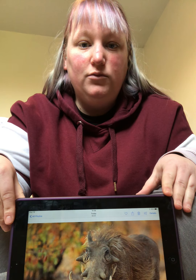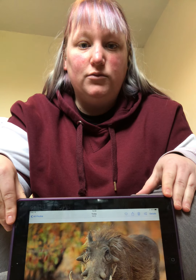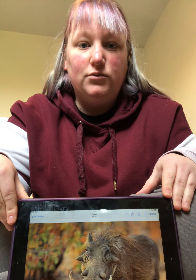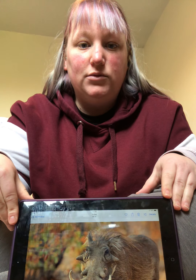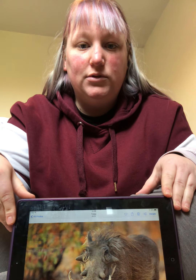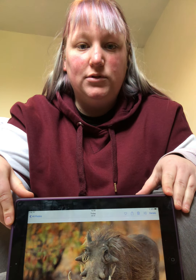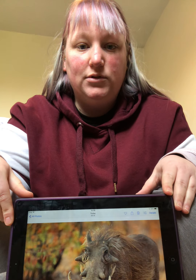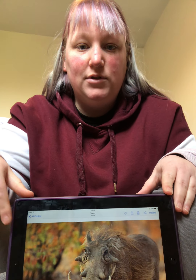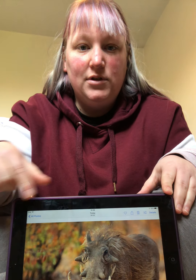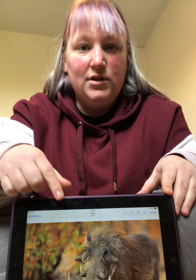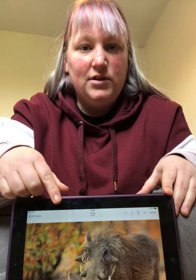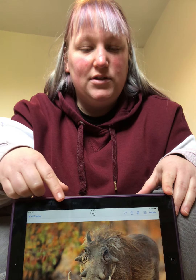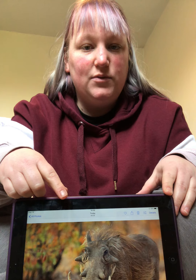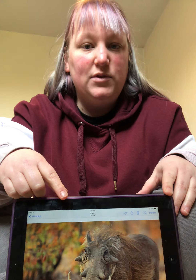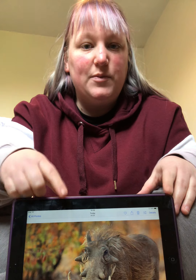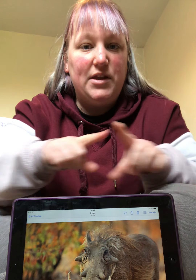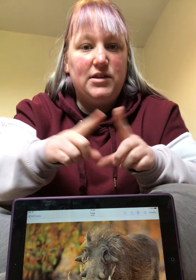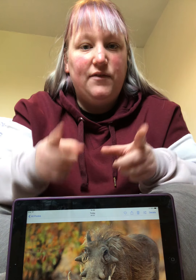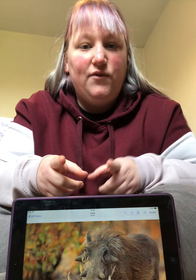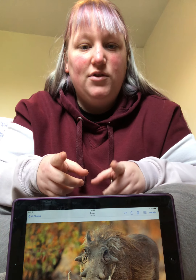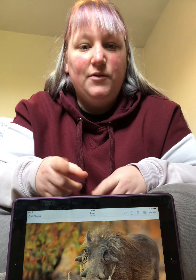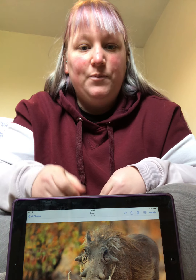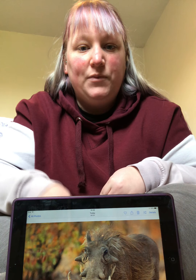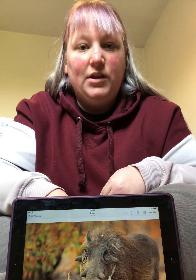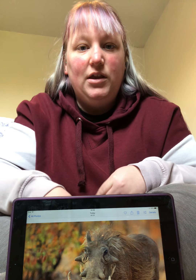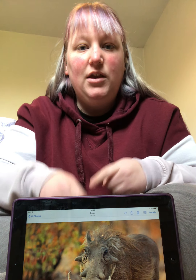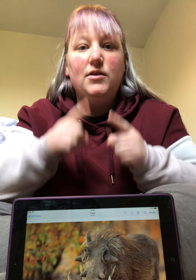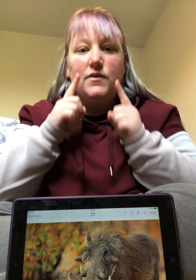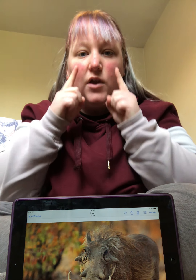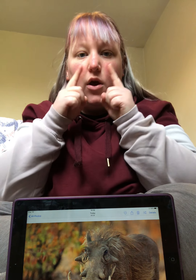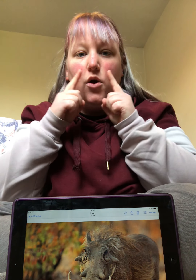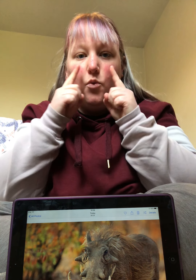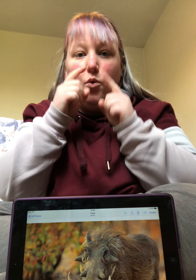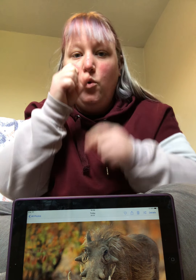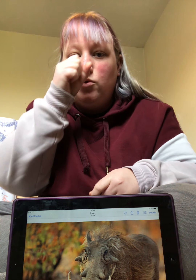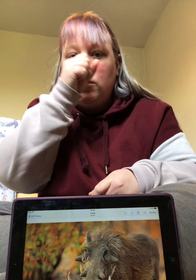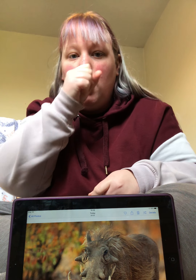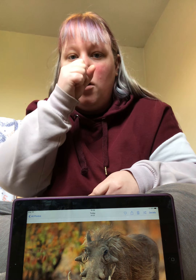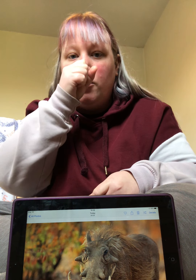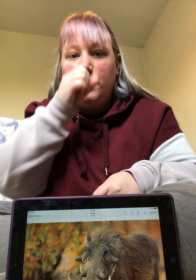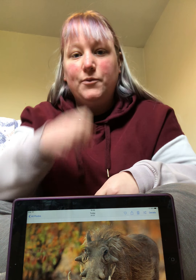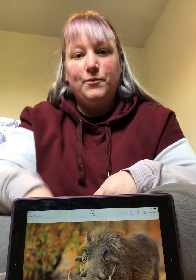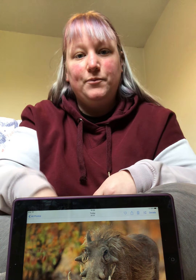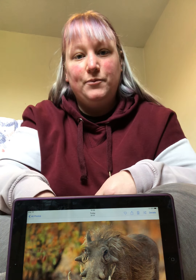Ooh, this one's a bit different. It's a warthog.